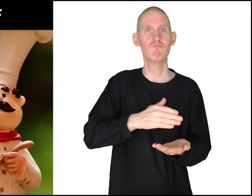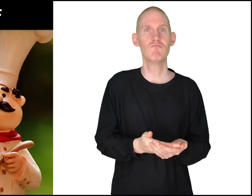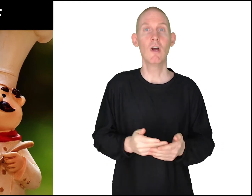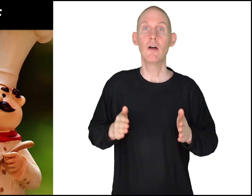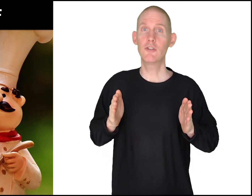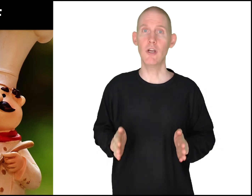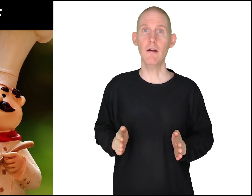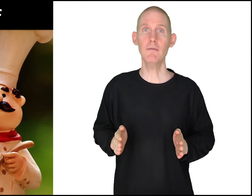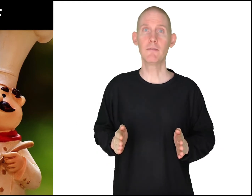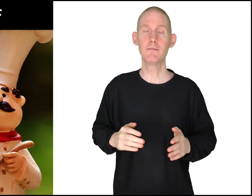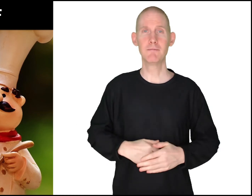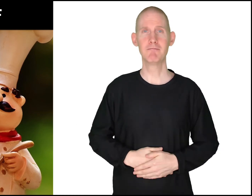chef,